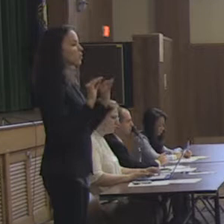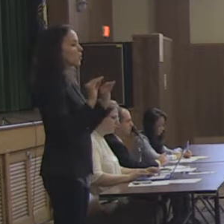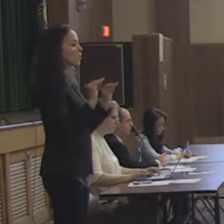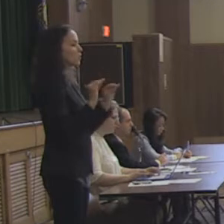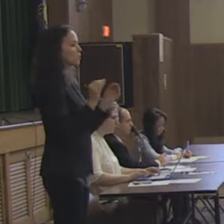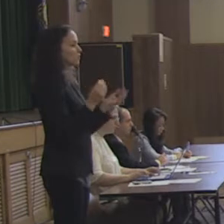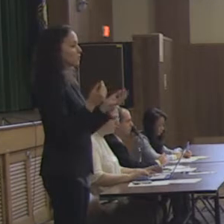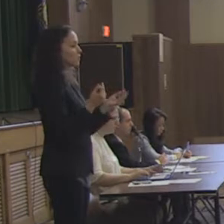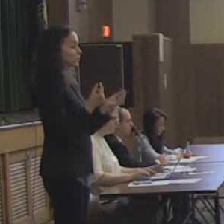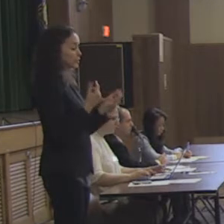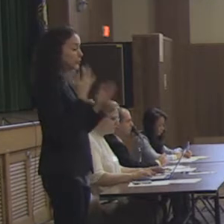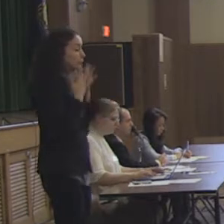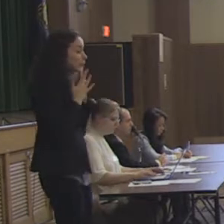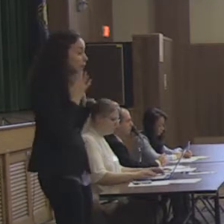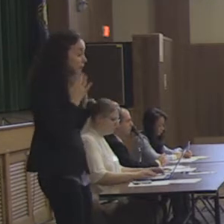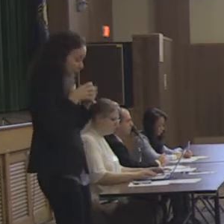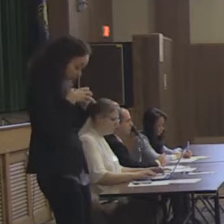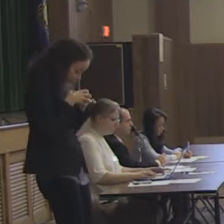it's,